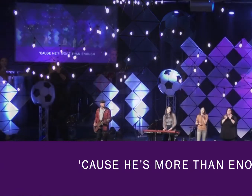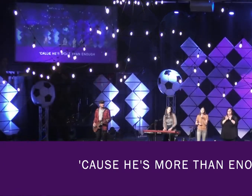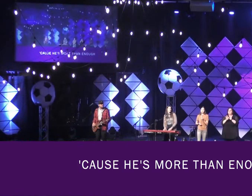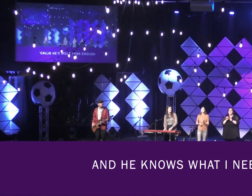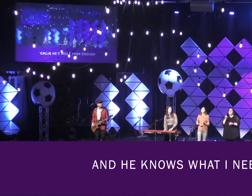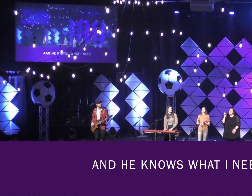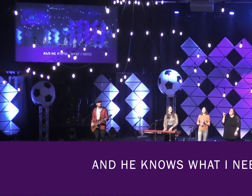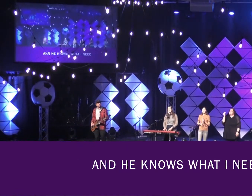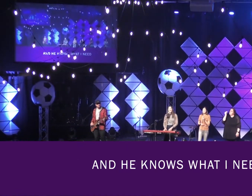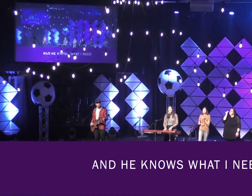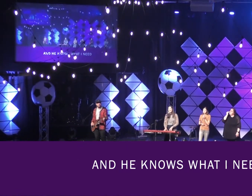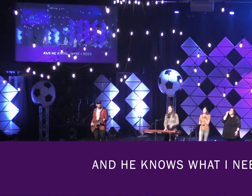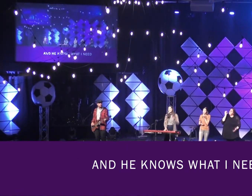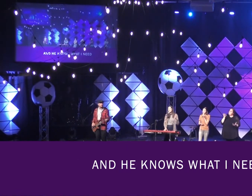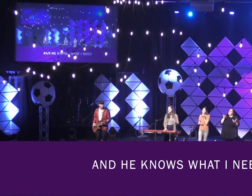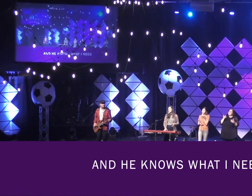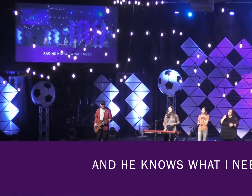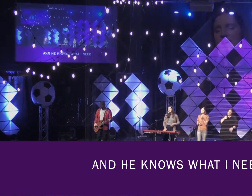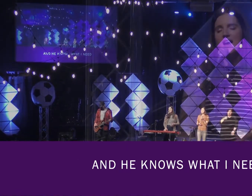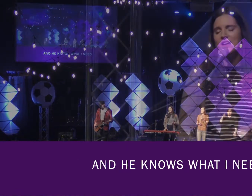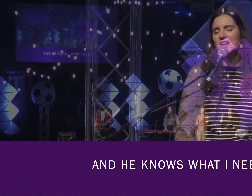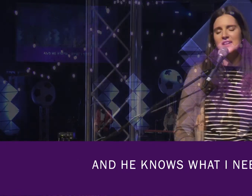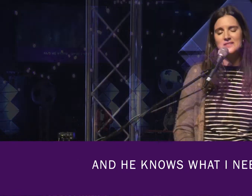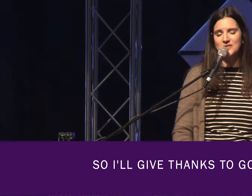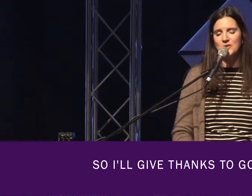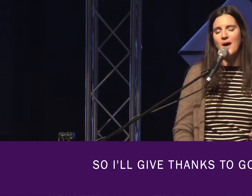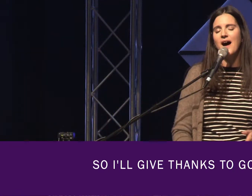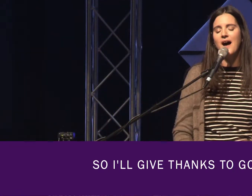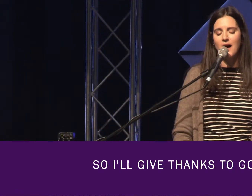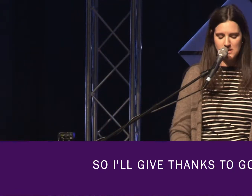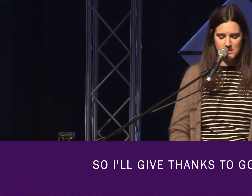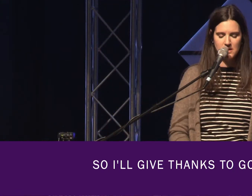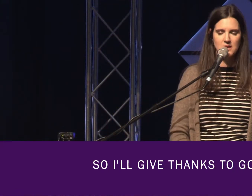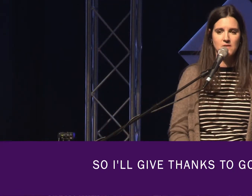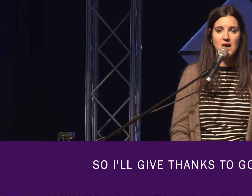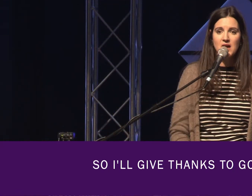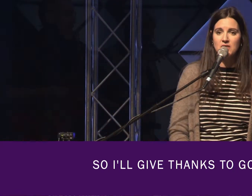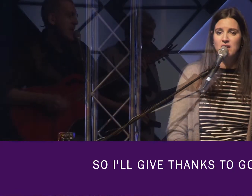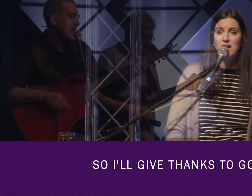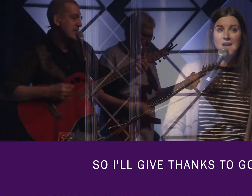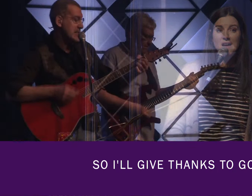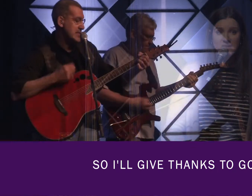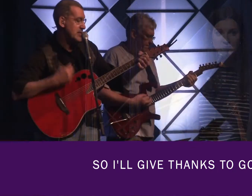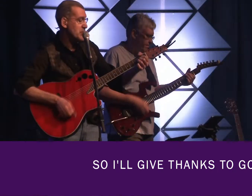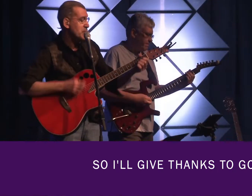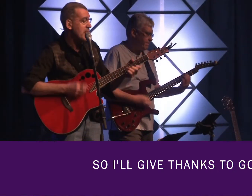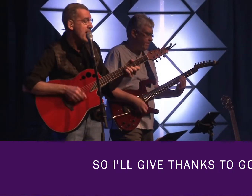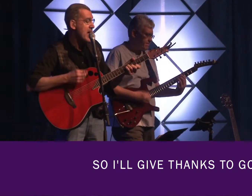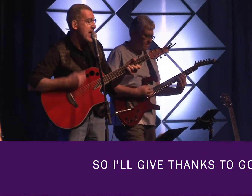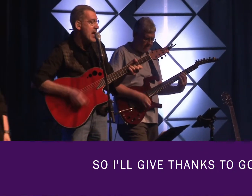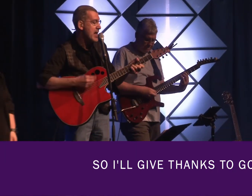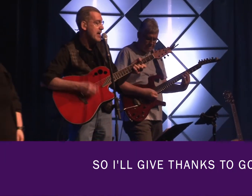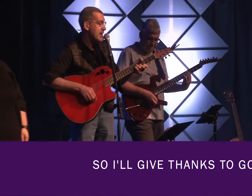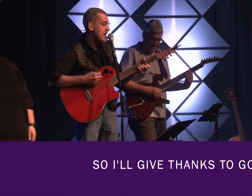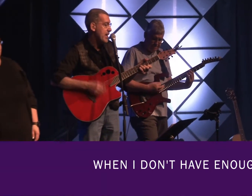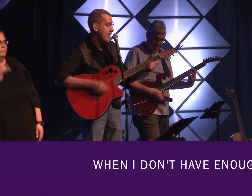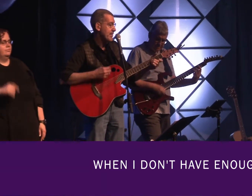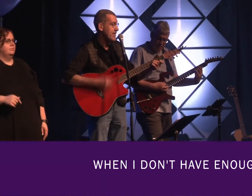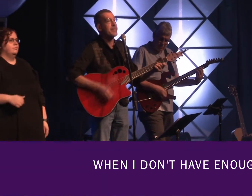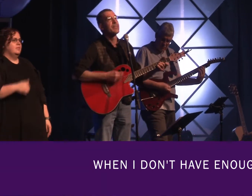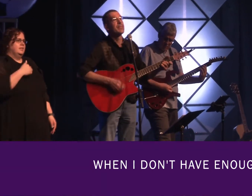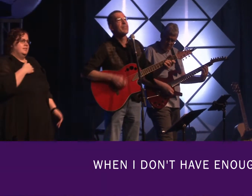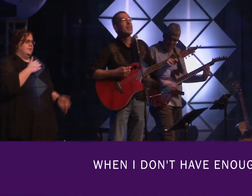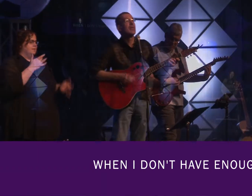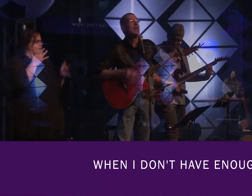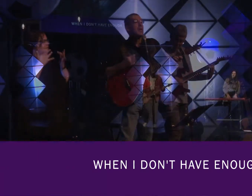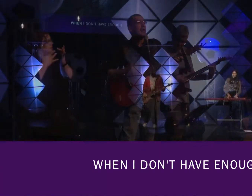enough, and He knows what I need. So I give thanks to God